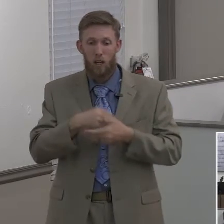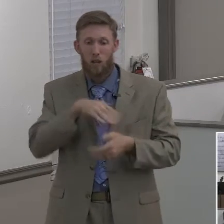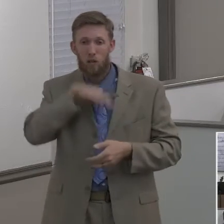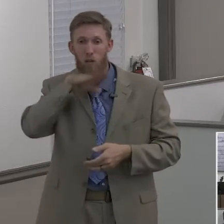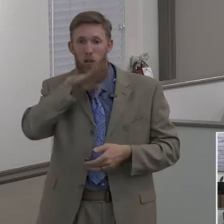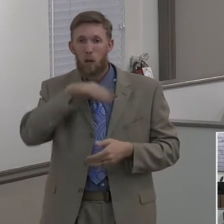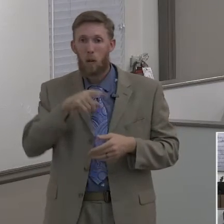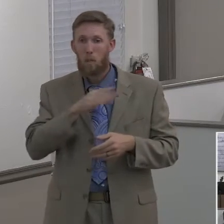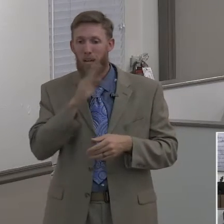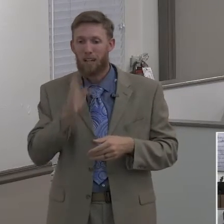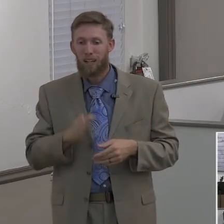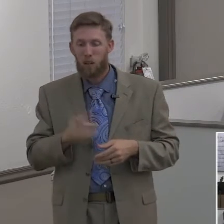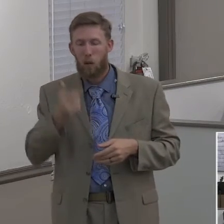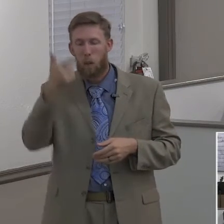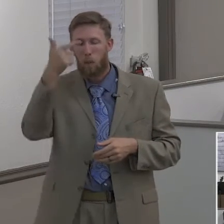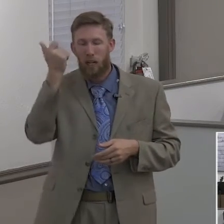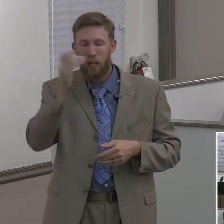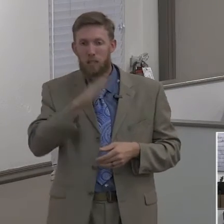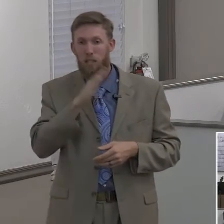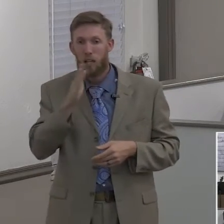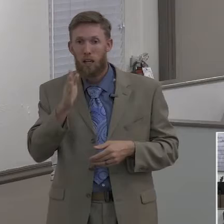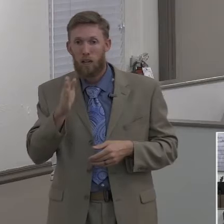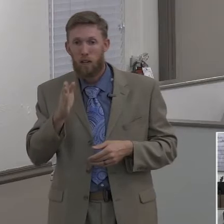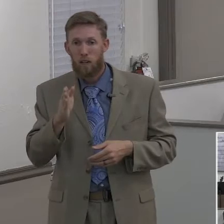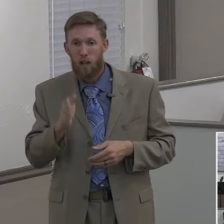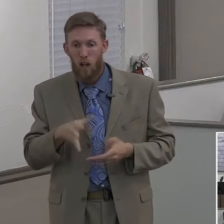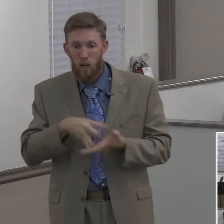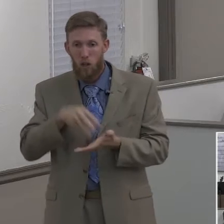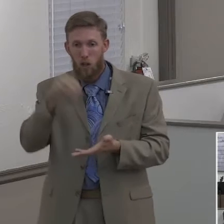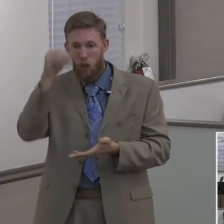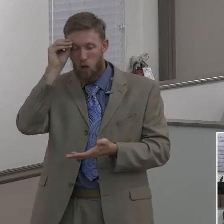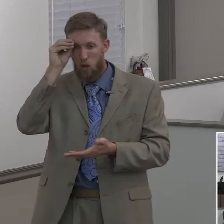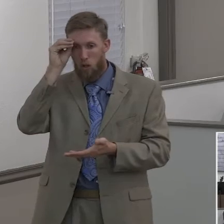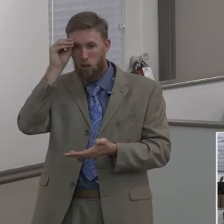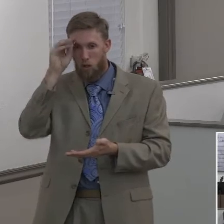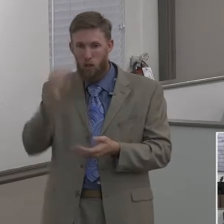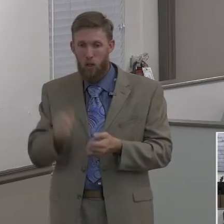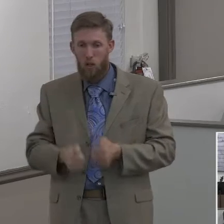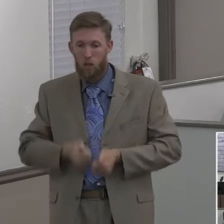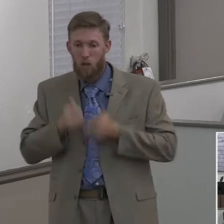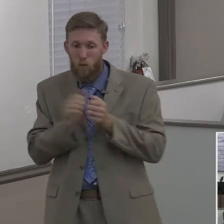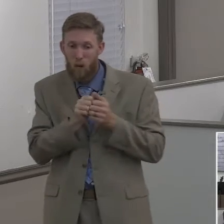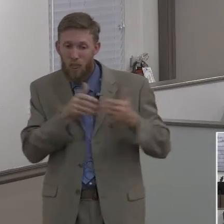frustration because they've never learned how not to live without frustration.